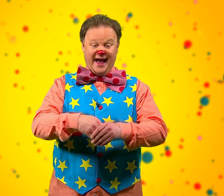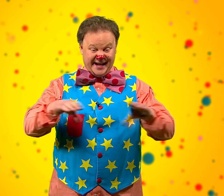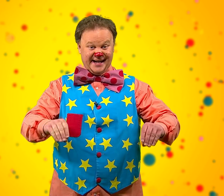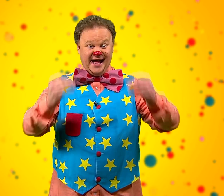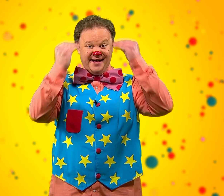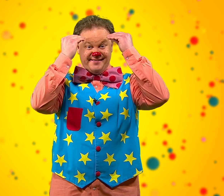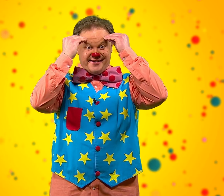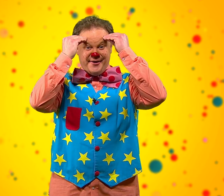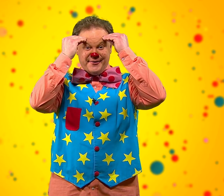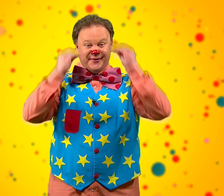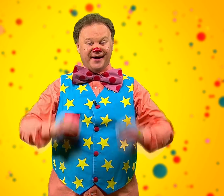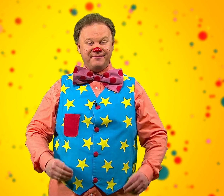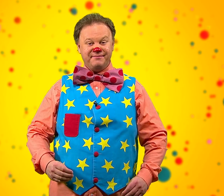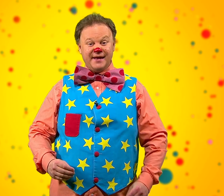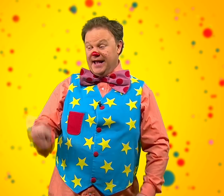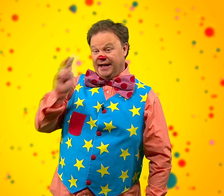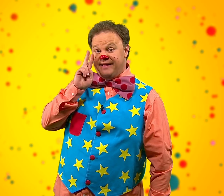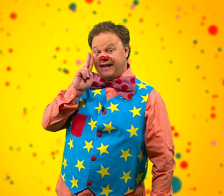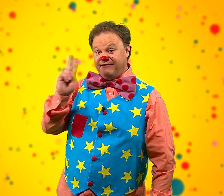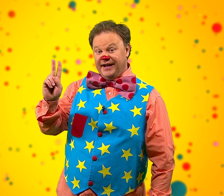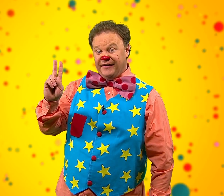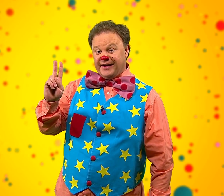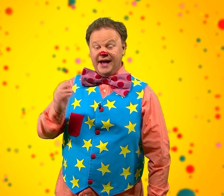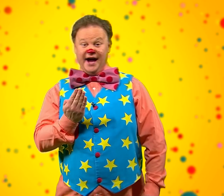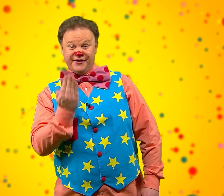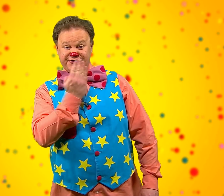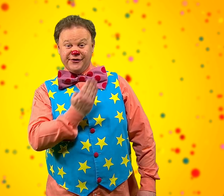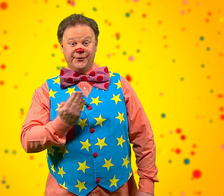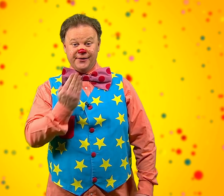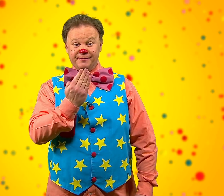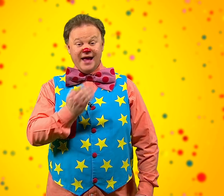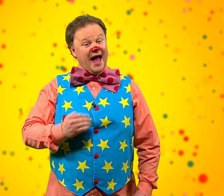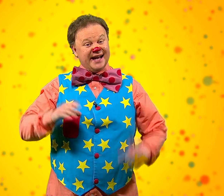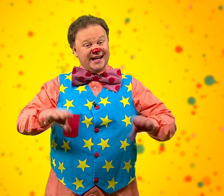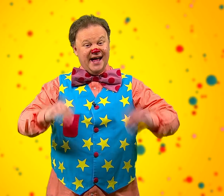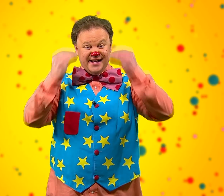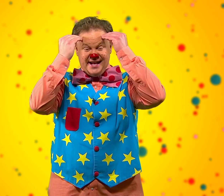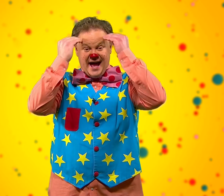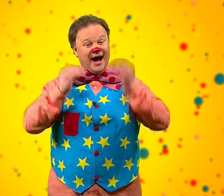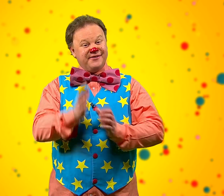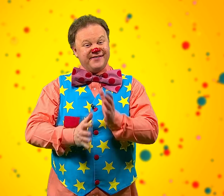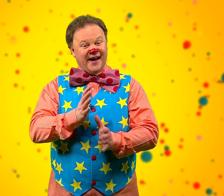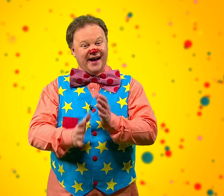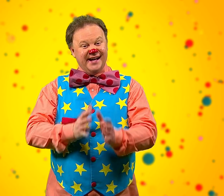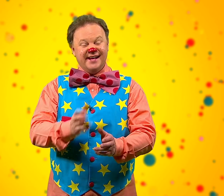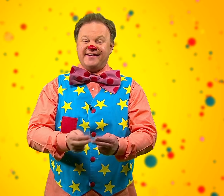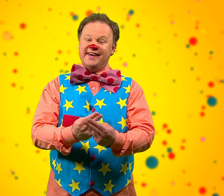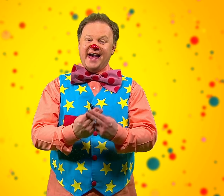and learn too. Let's have a look at a school and learn how to sign